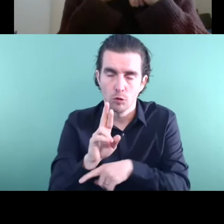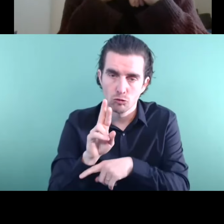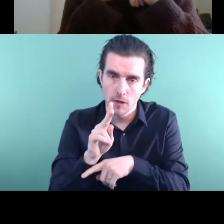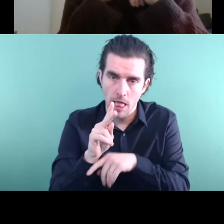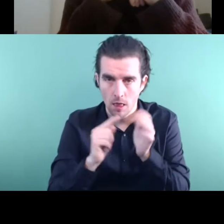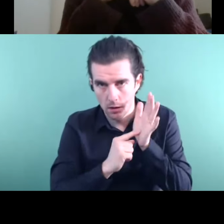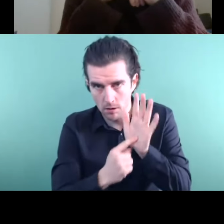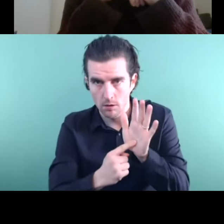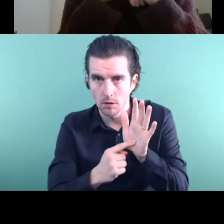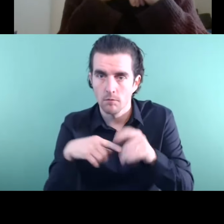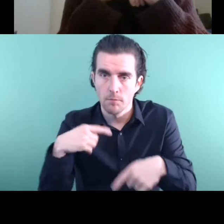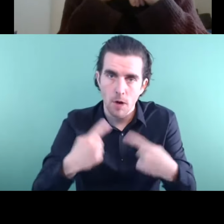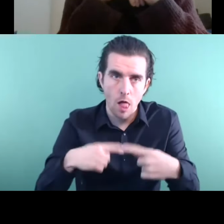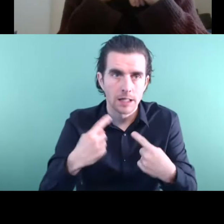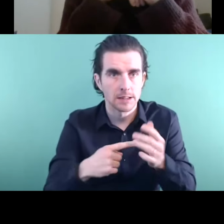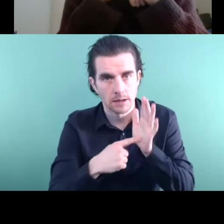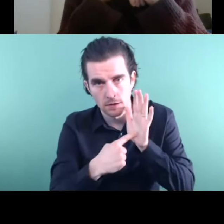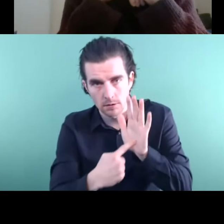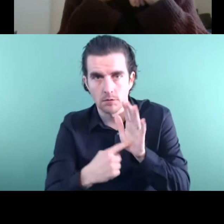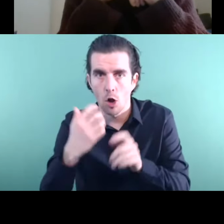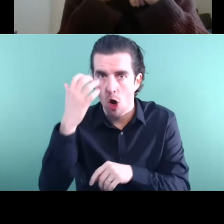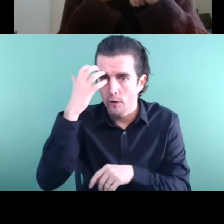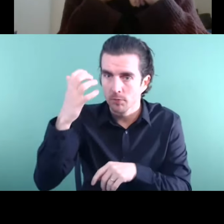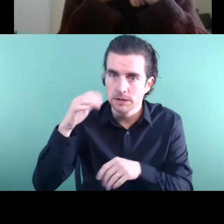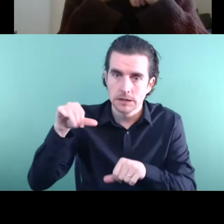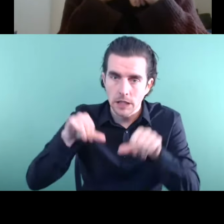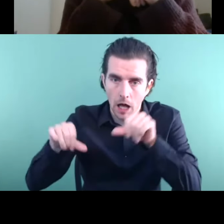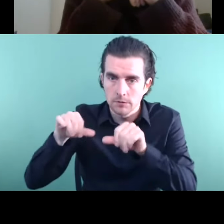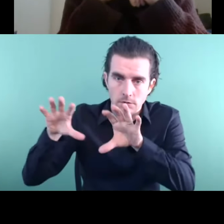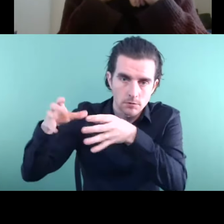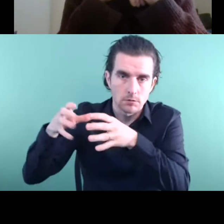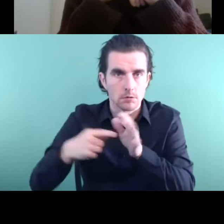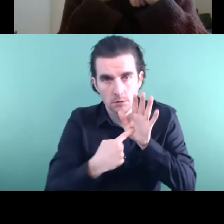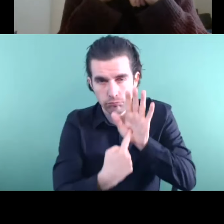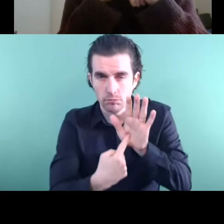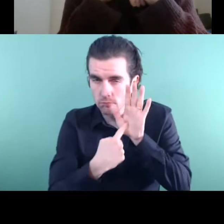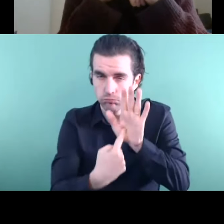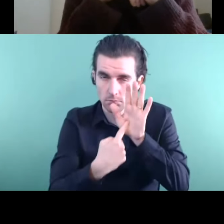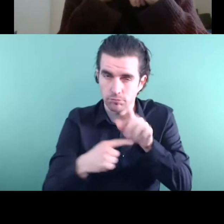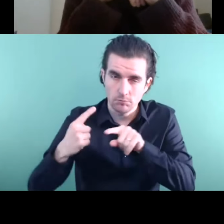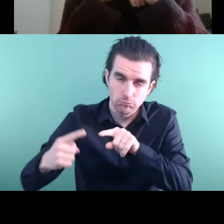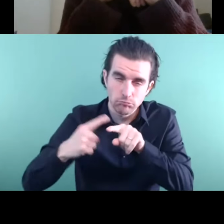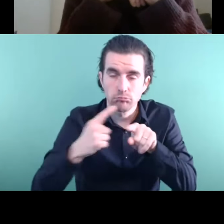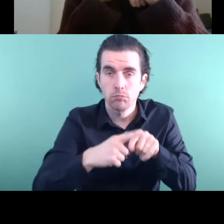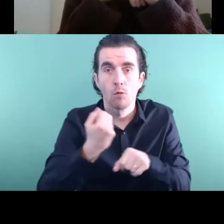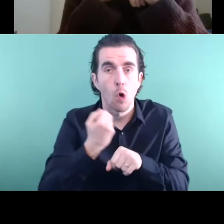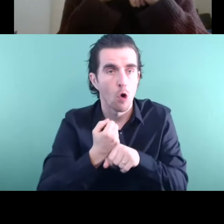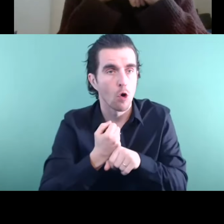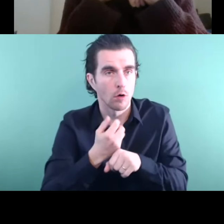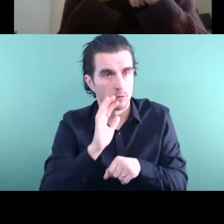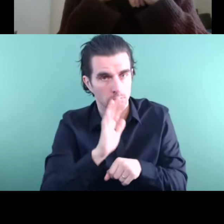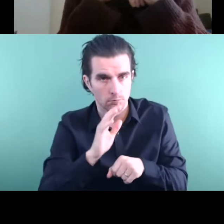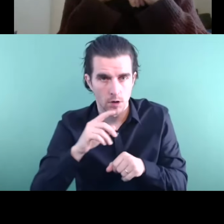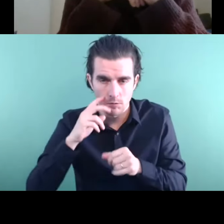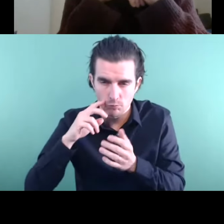what application value research has. It has academic partners and strong third